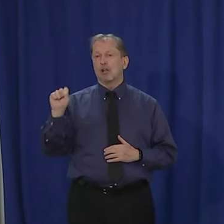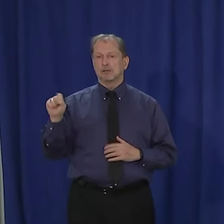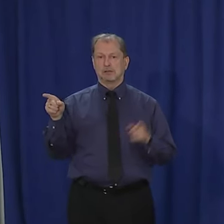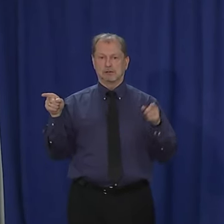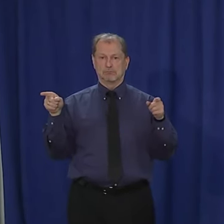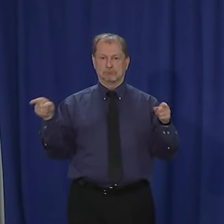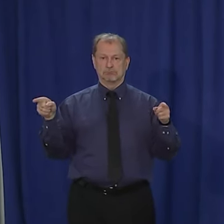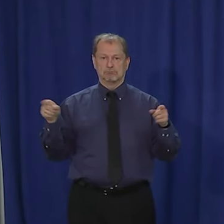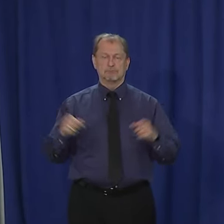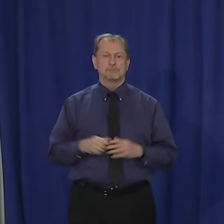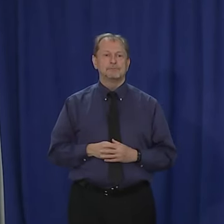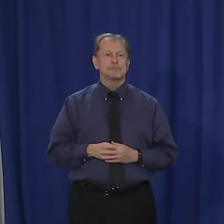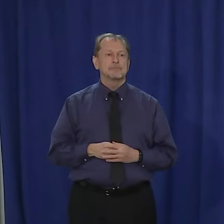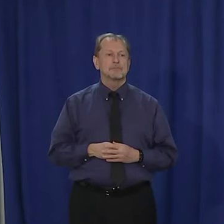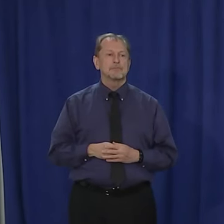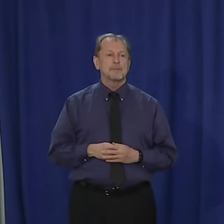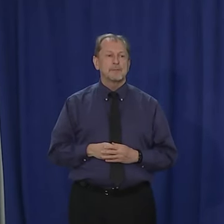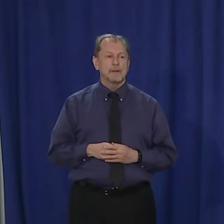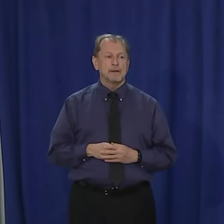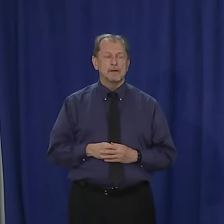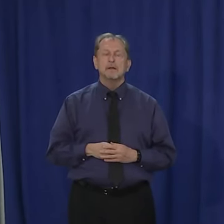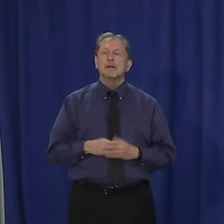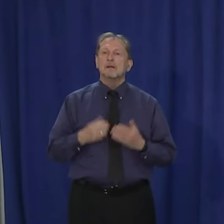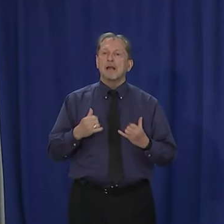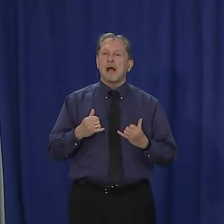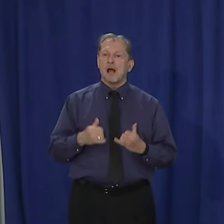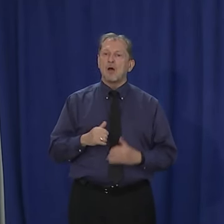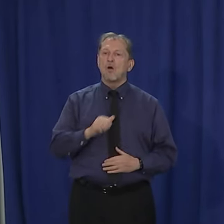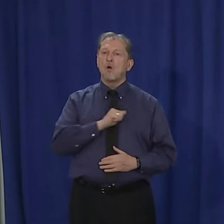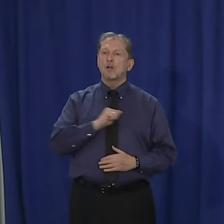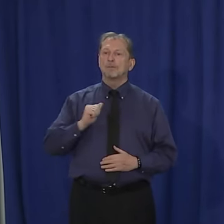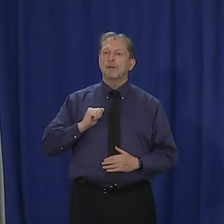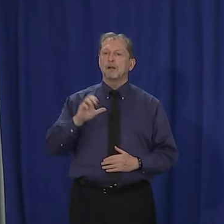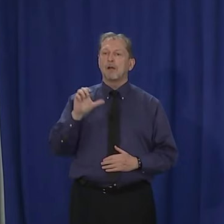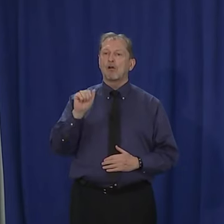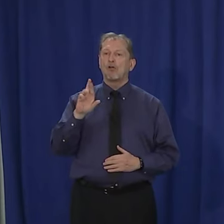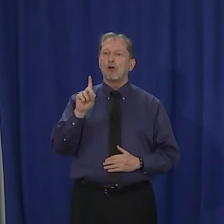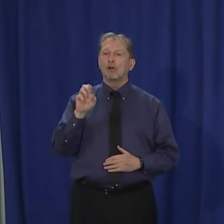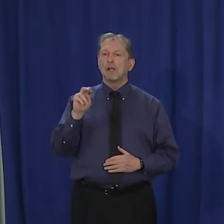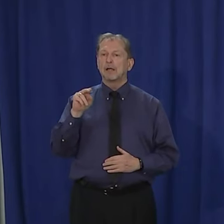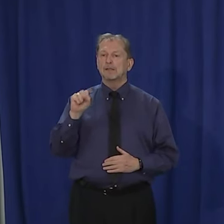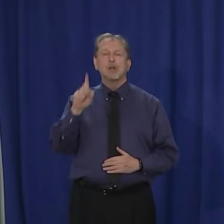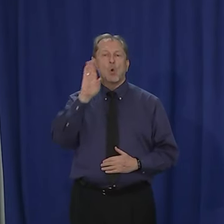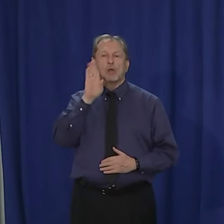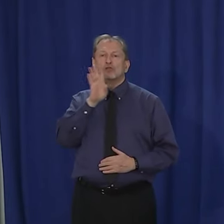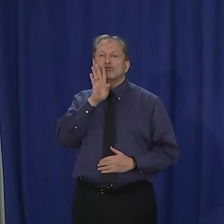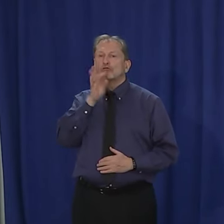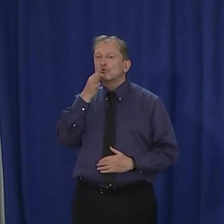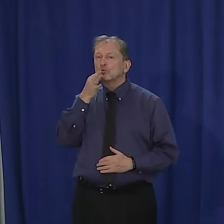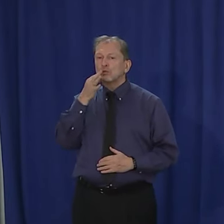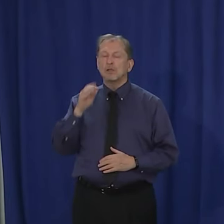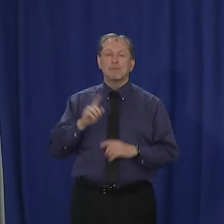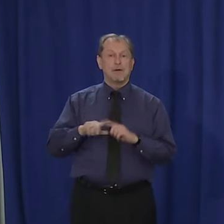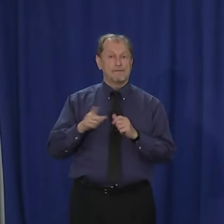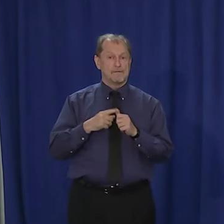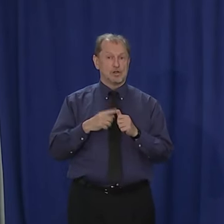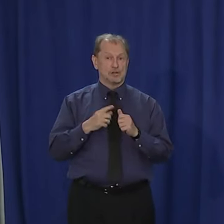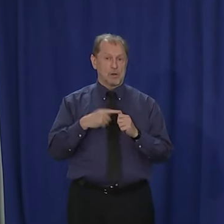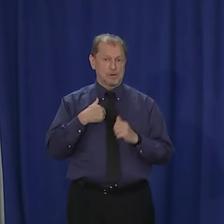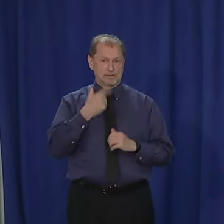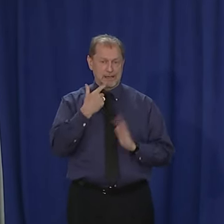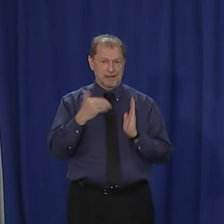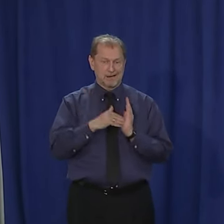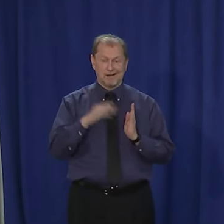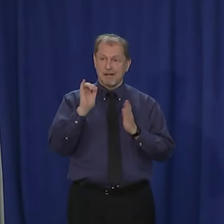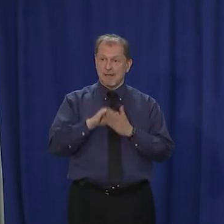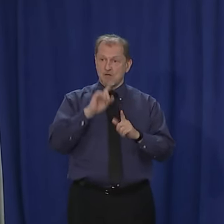chicago.gov/coronavirus. I'll welcome Alderman Cardenas up here to say a few words in a moment, but before I do, I want to say this. This order